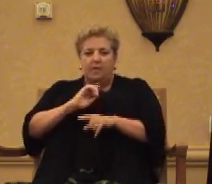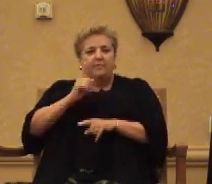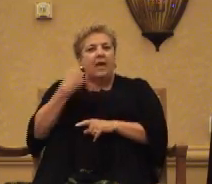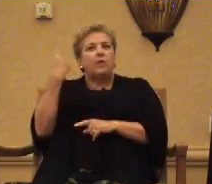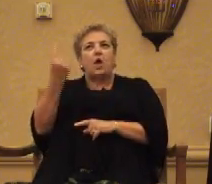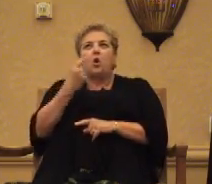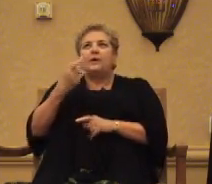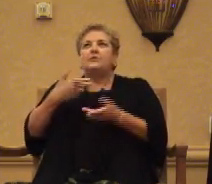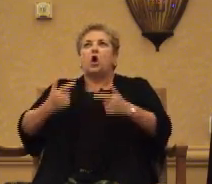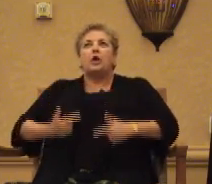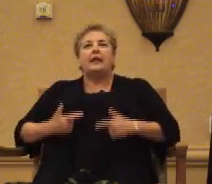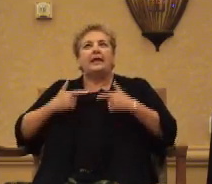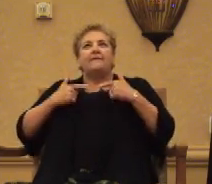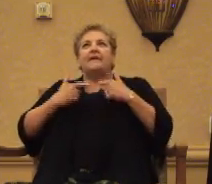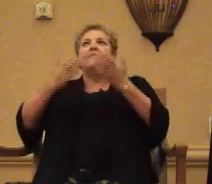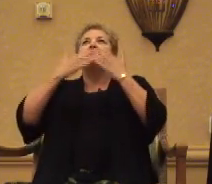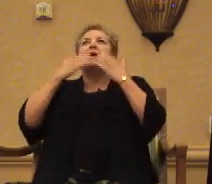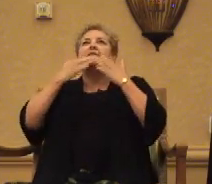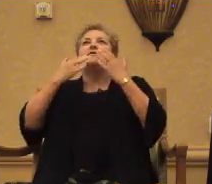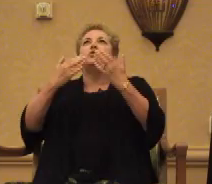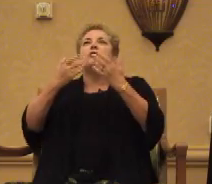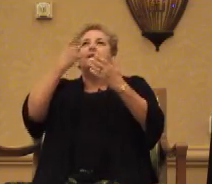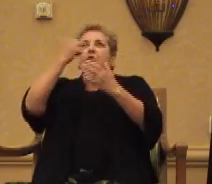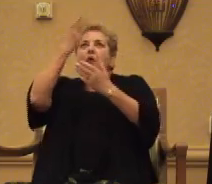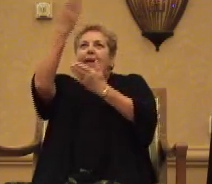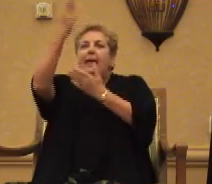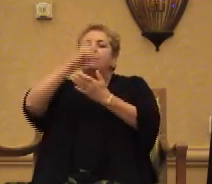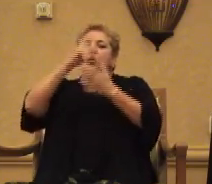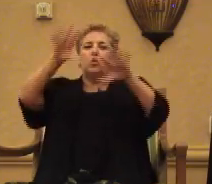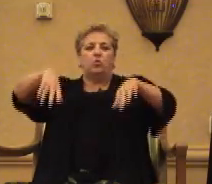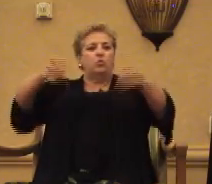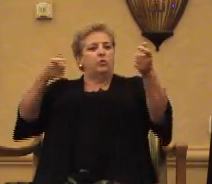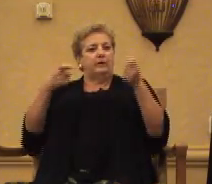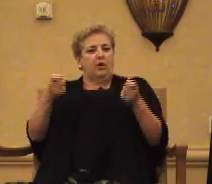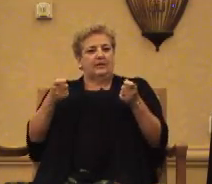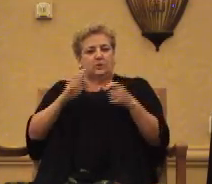of Him who presides over us all. And now it's my pleasure to introduce Bob D.